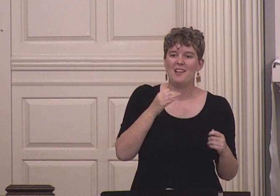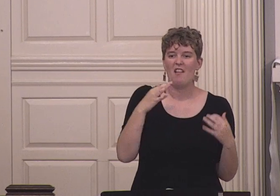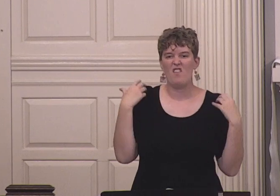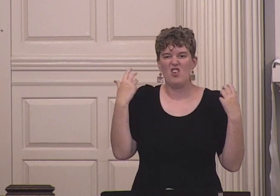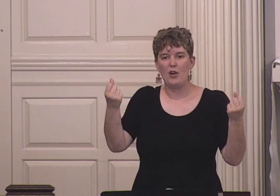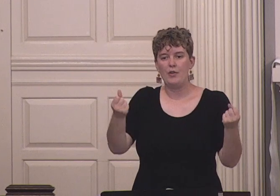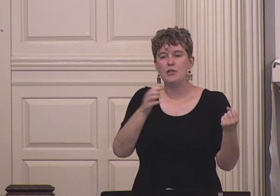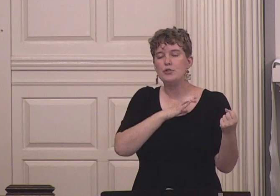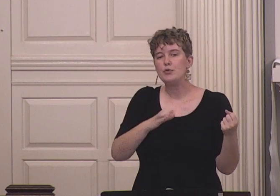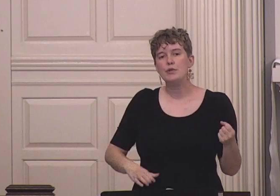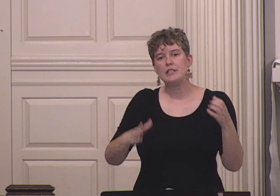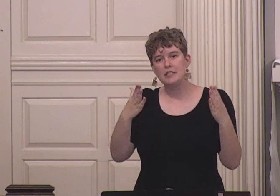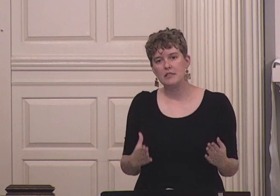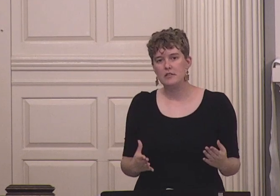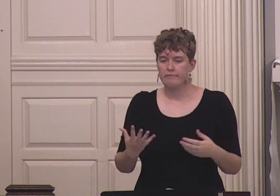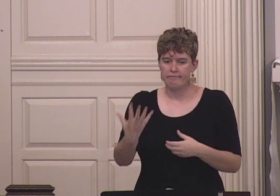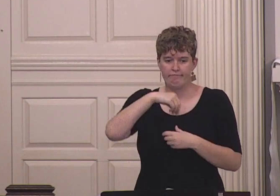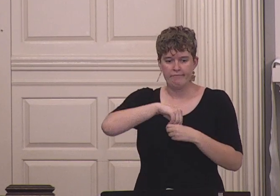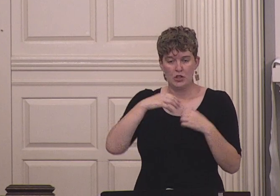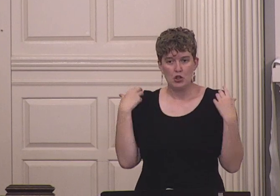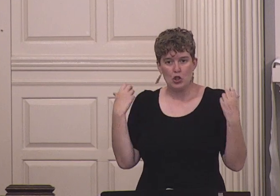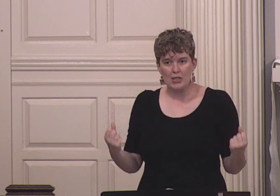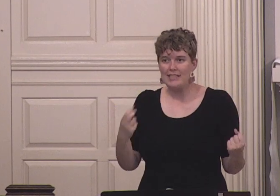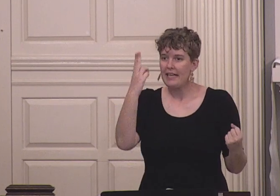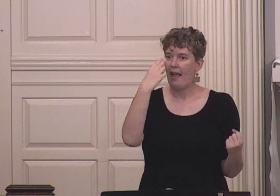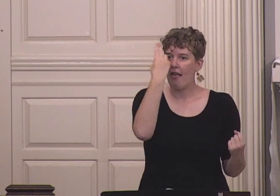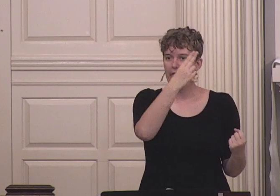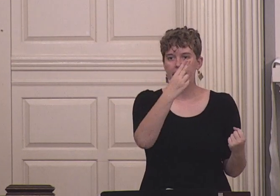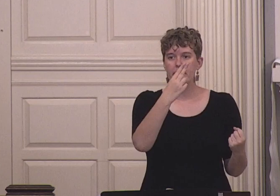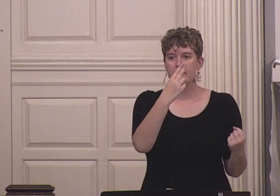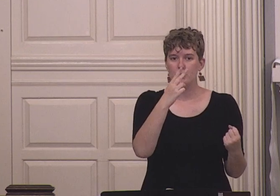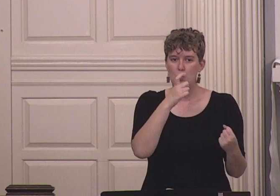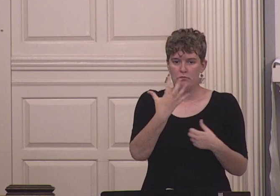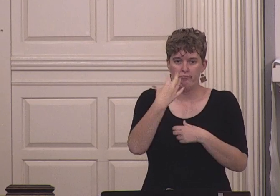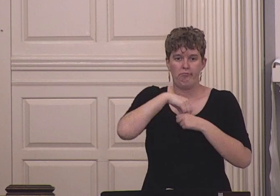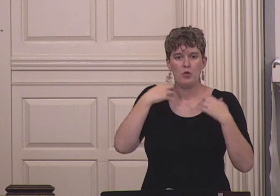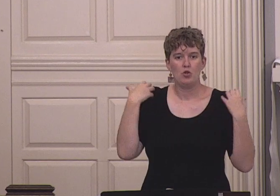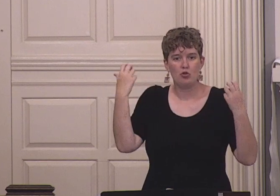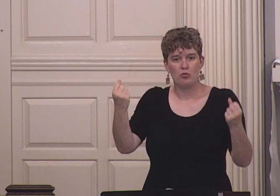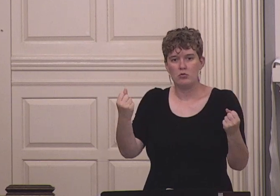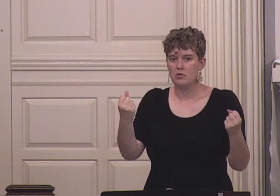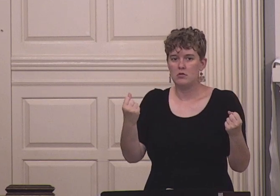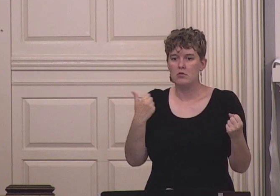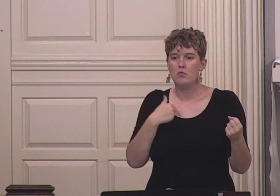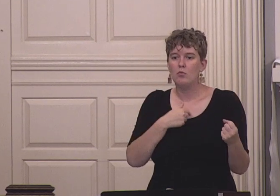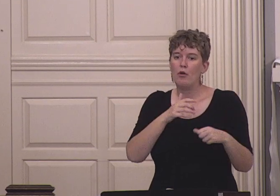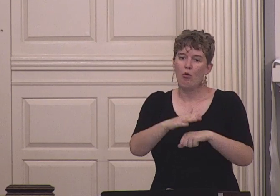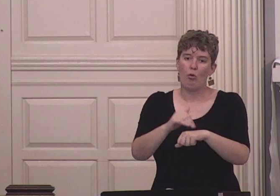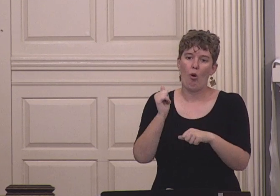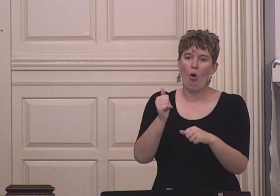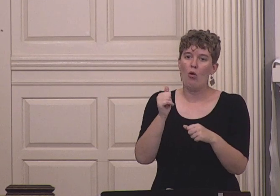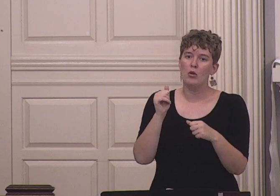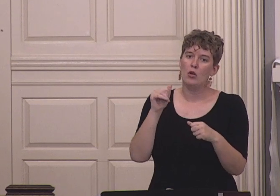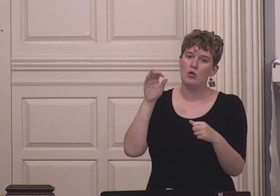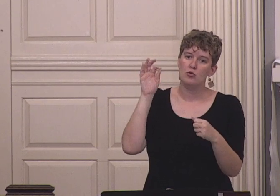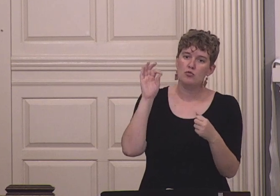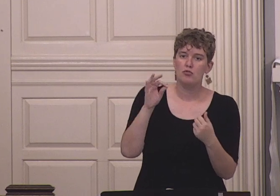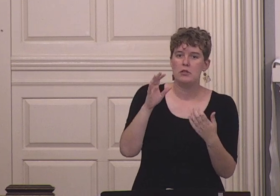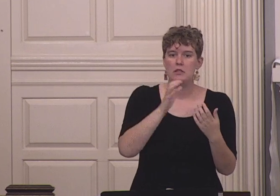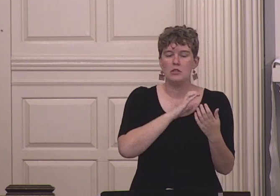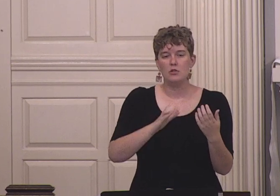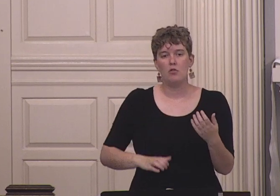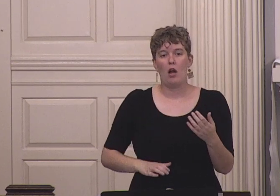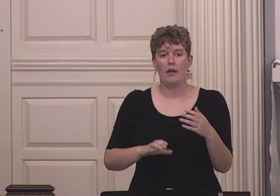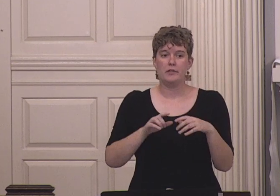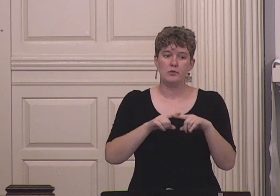of courage, Catholics of courage. We are called to preach Christ through our words and